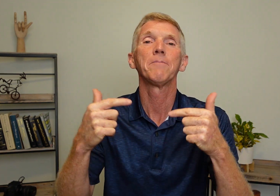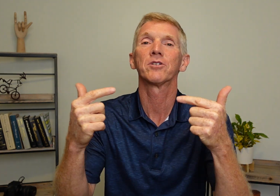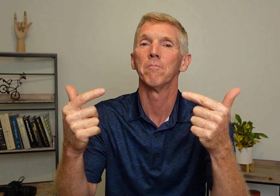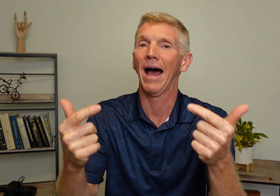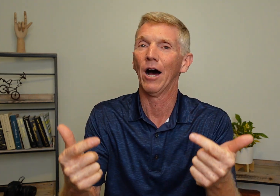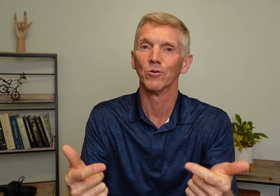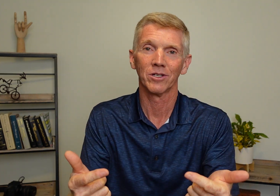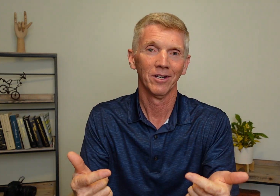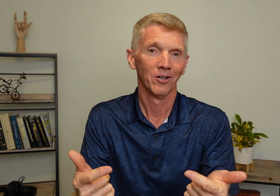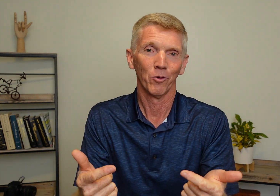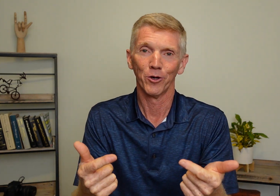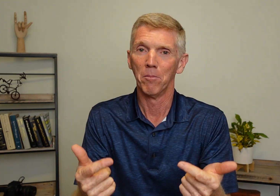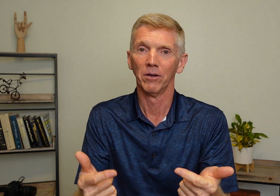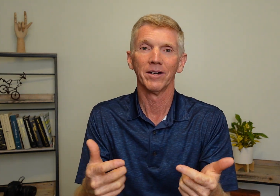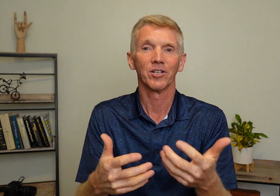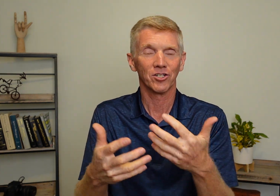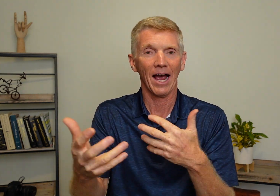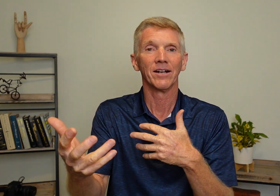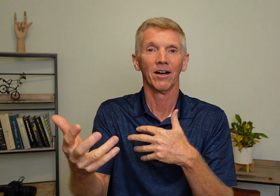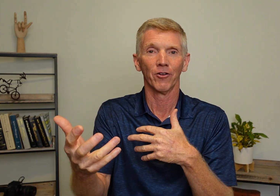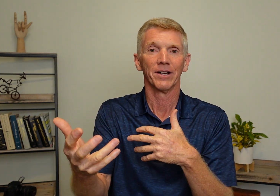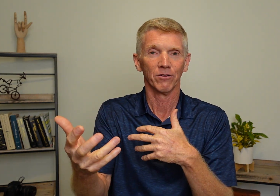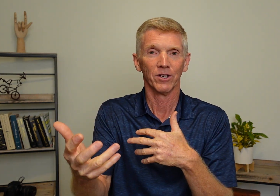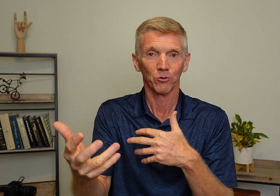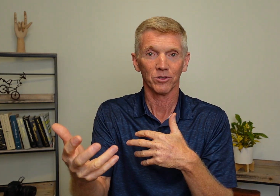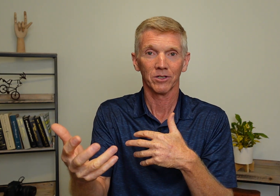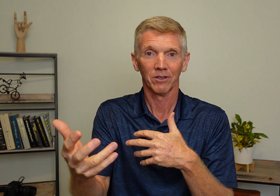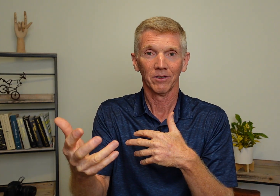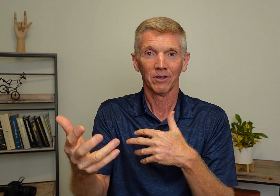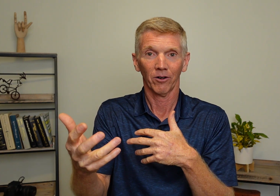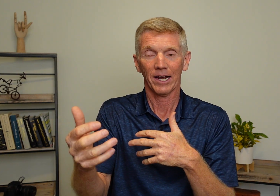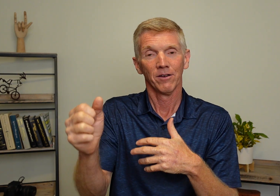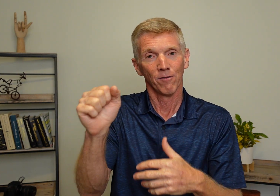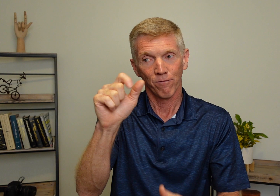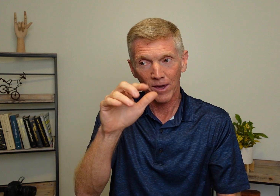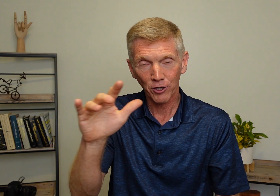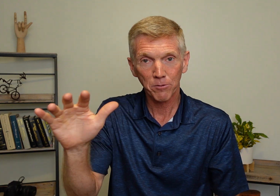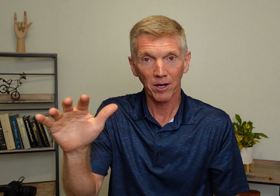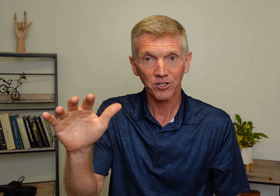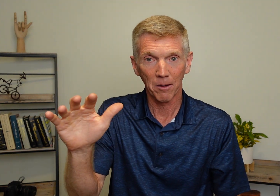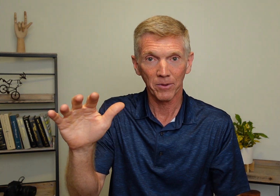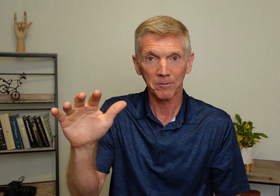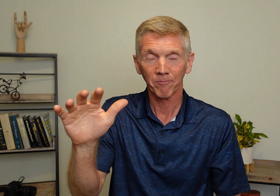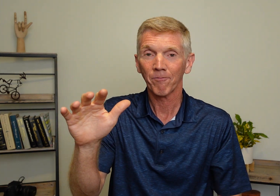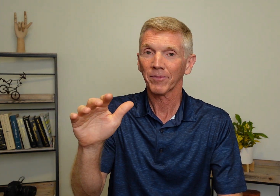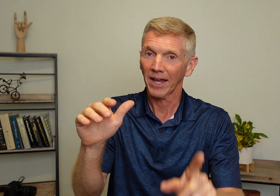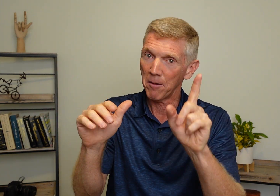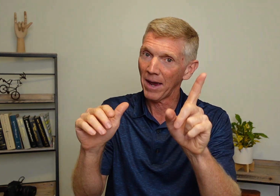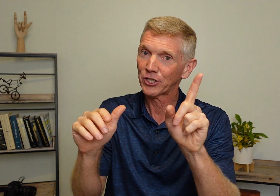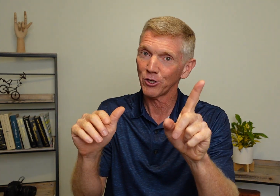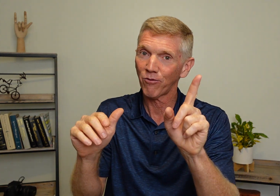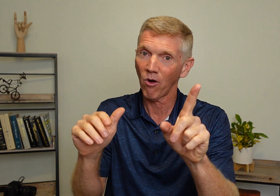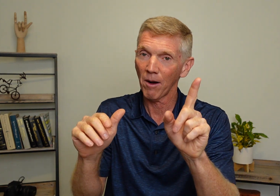and bounds with your ability to sign to other individuals, right? Fingerspell something and make sure you follow up